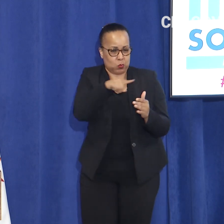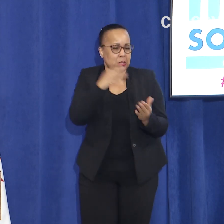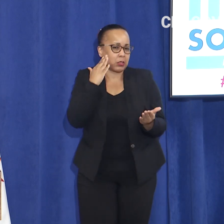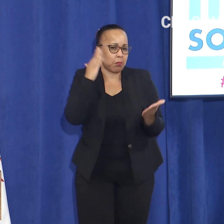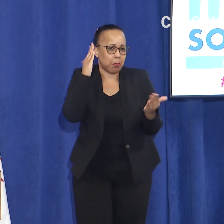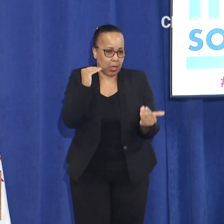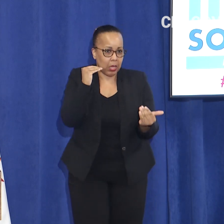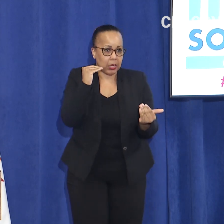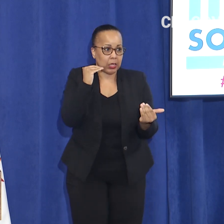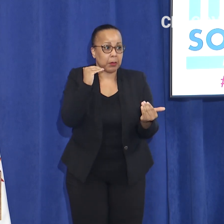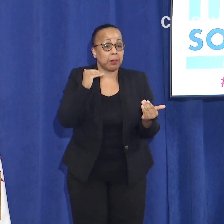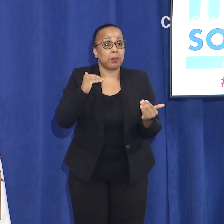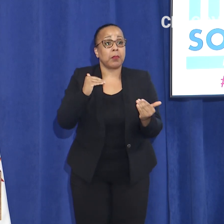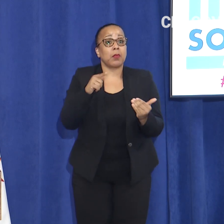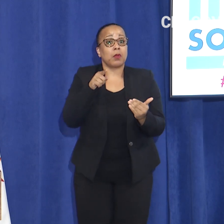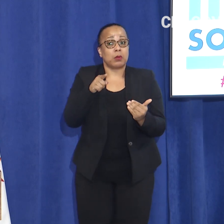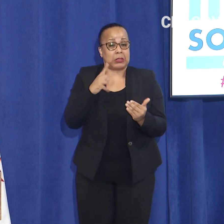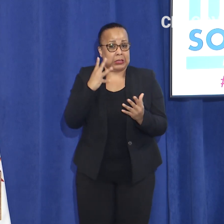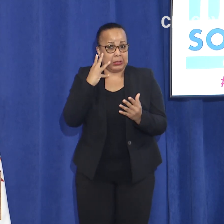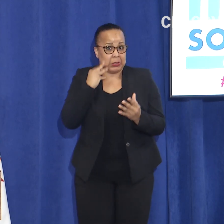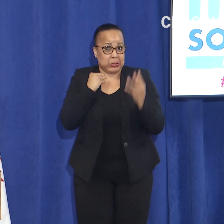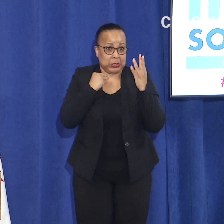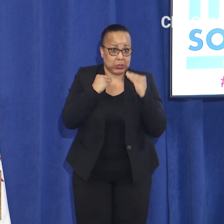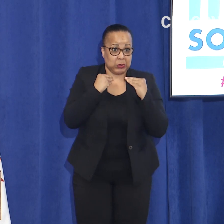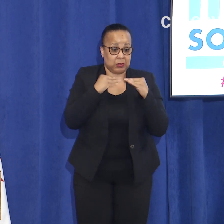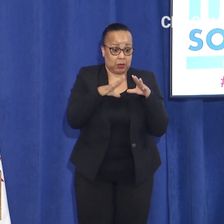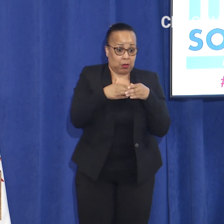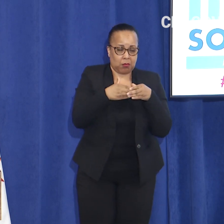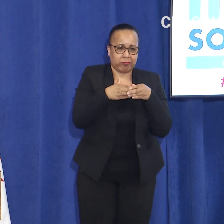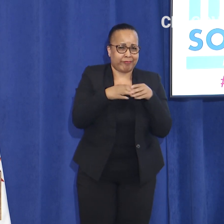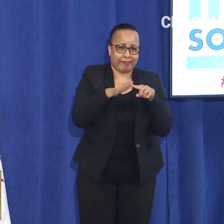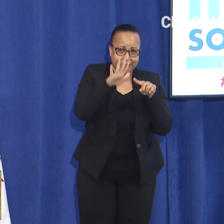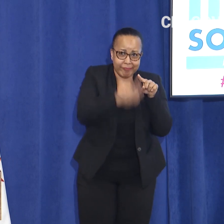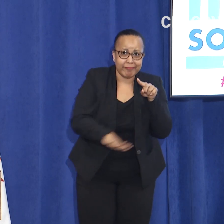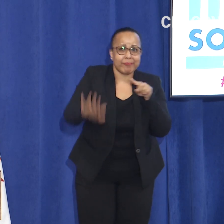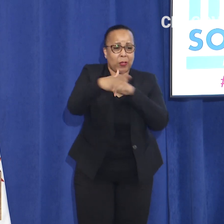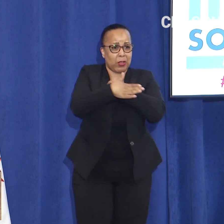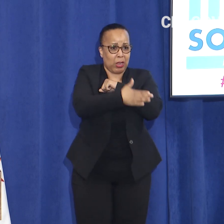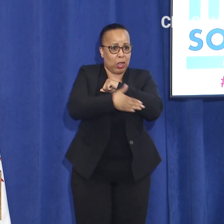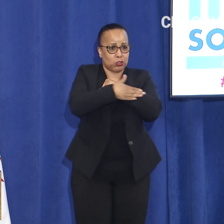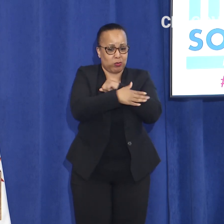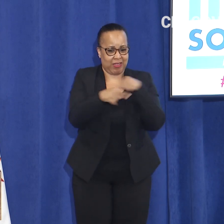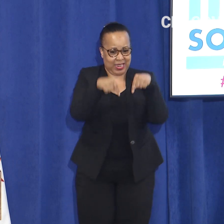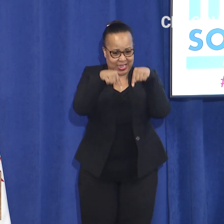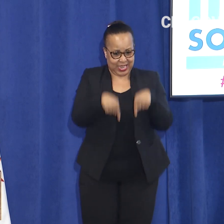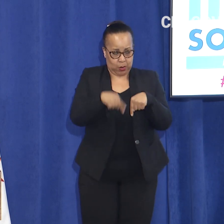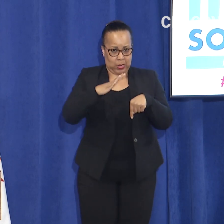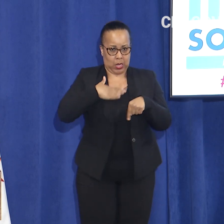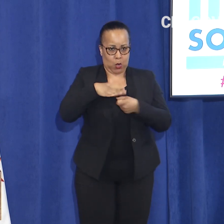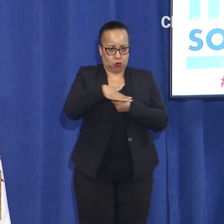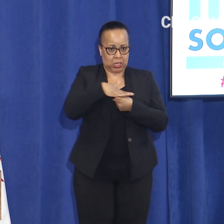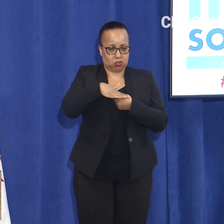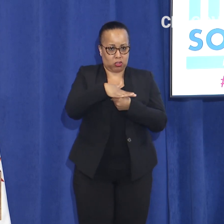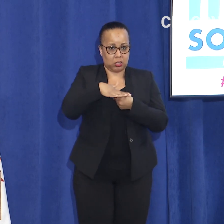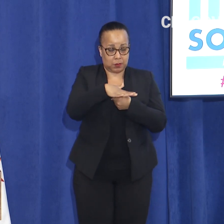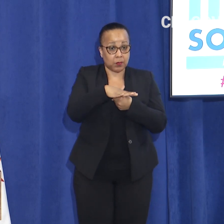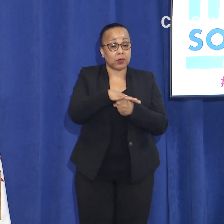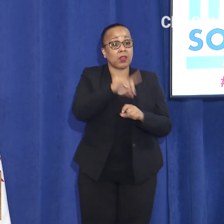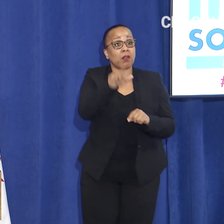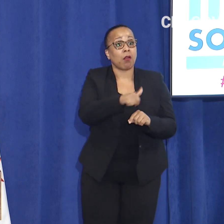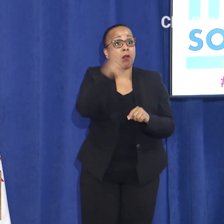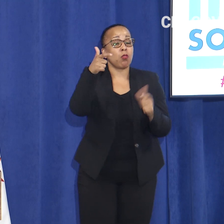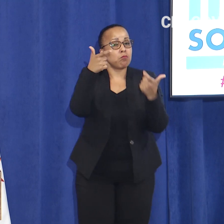expect and are being experienced throughout the country and certainly here in our region. Like other